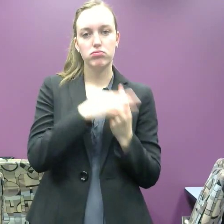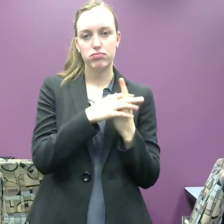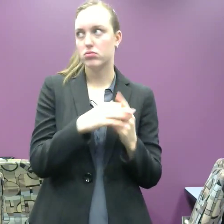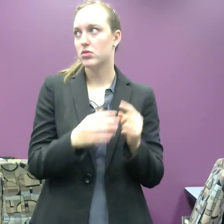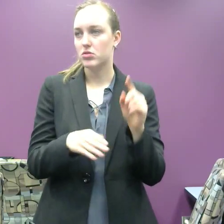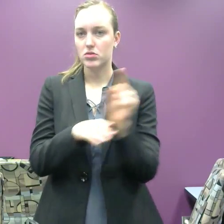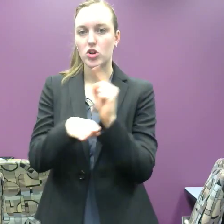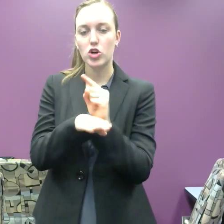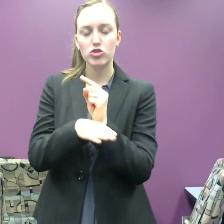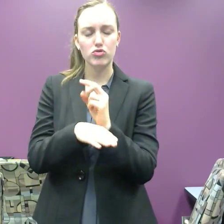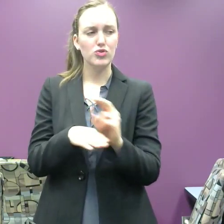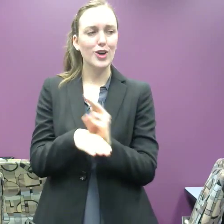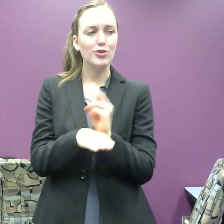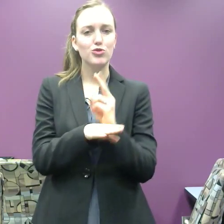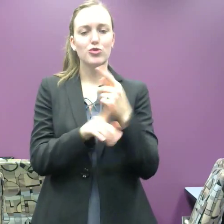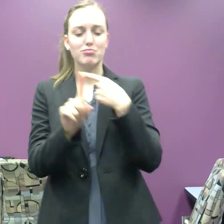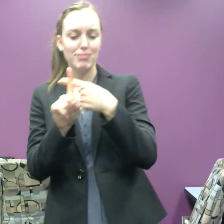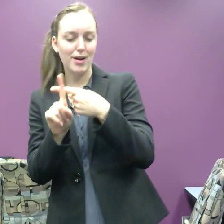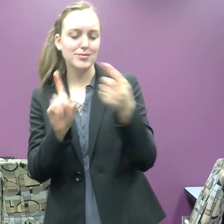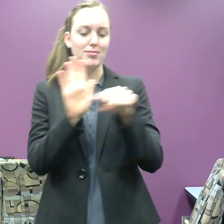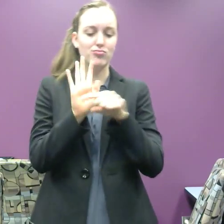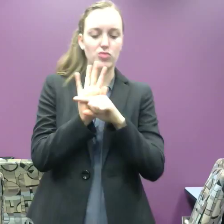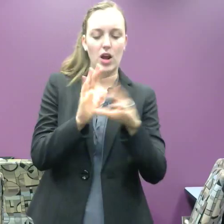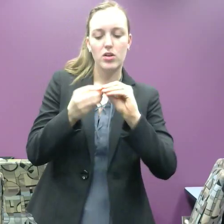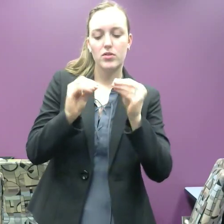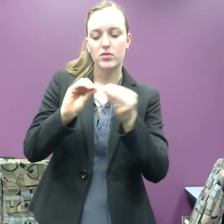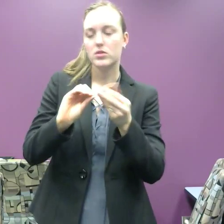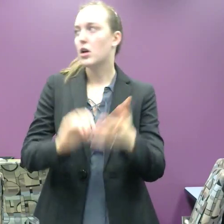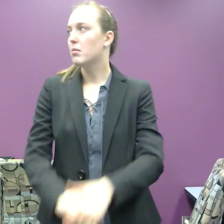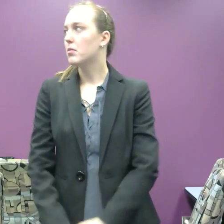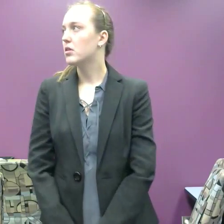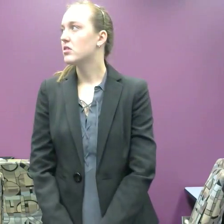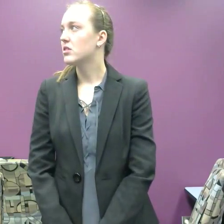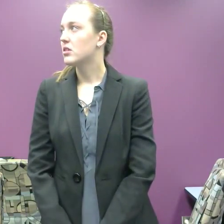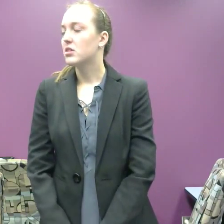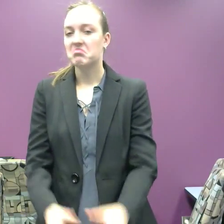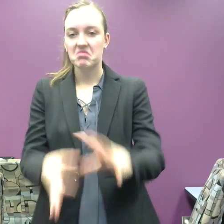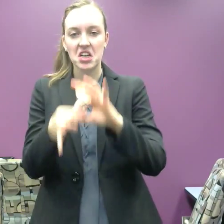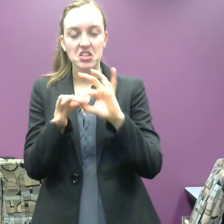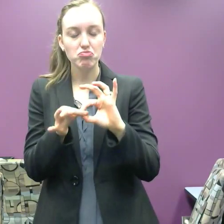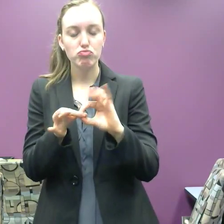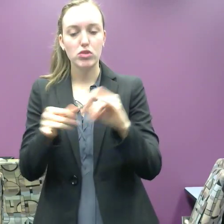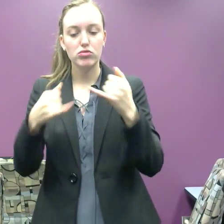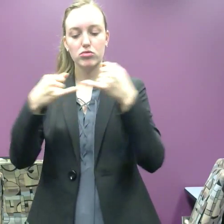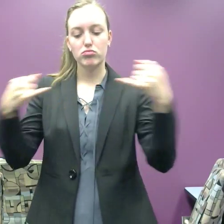you use positive and negative numbers, and they're associated with a number line.